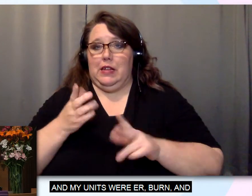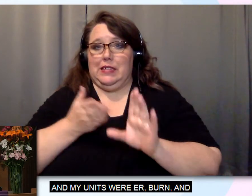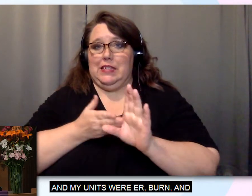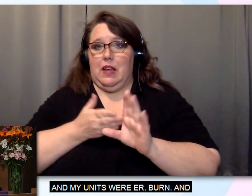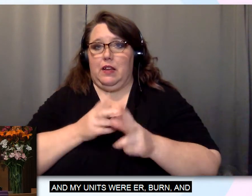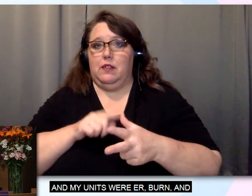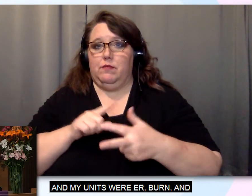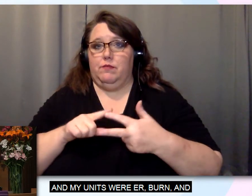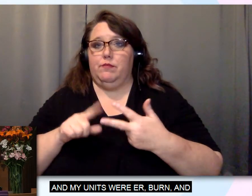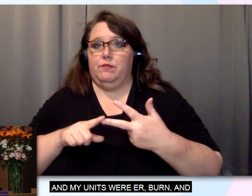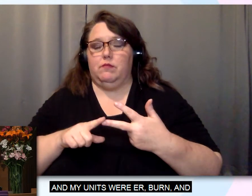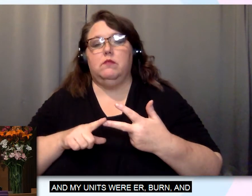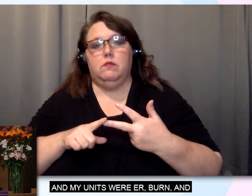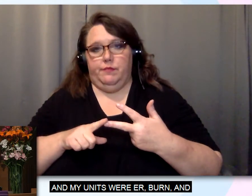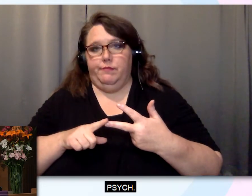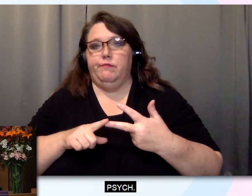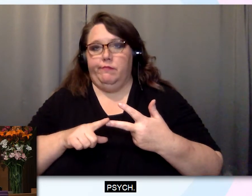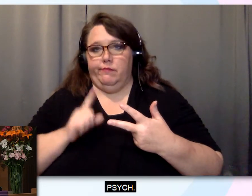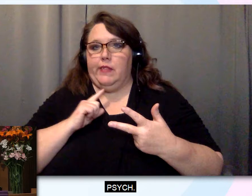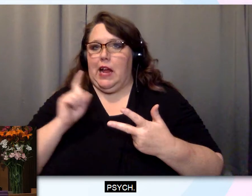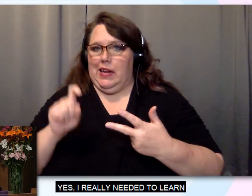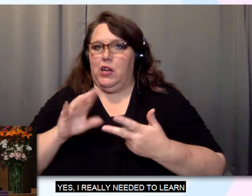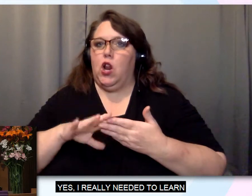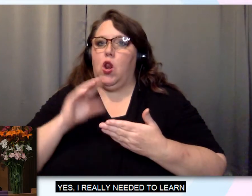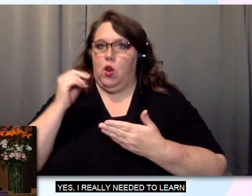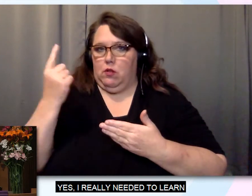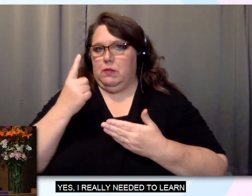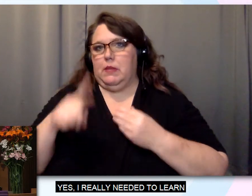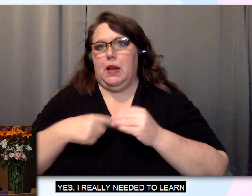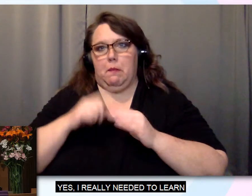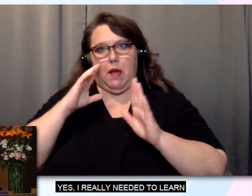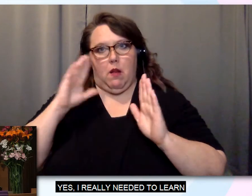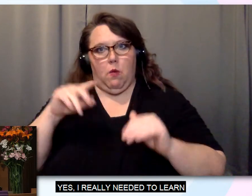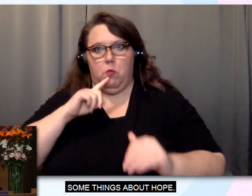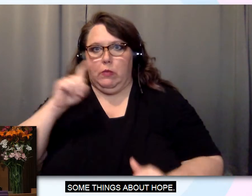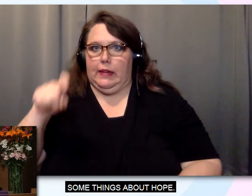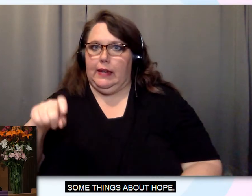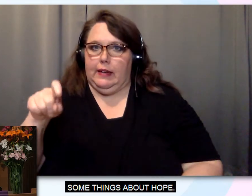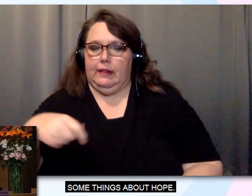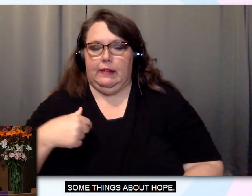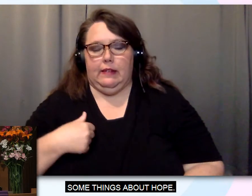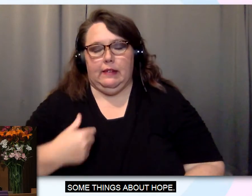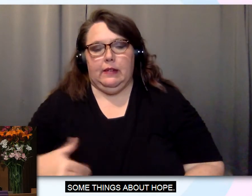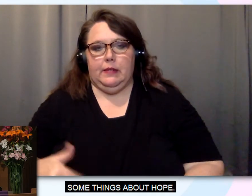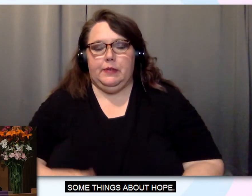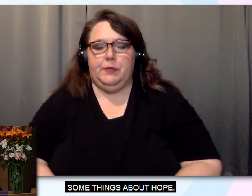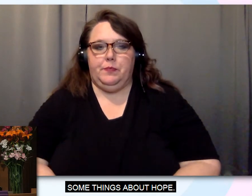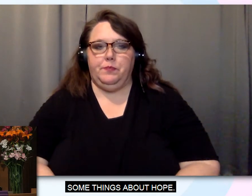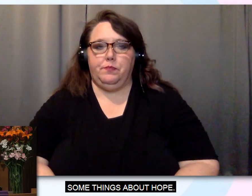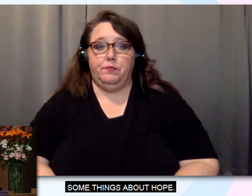burn, and psych. Yes, I really needed to learn some things about hope.